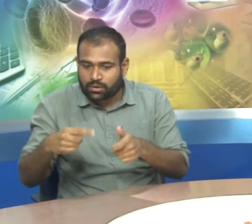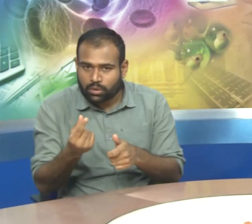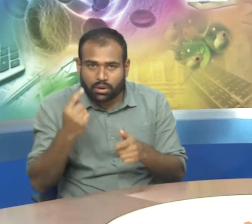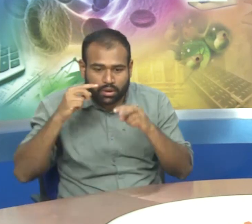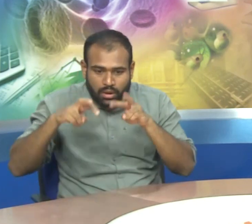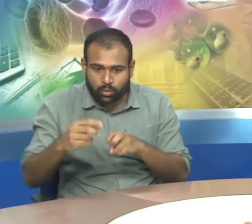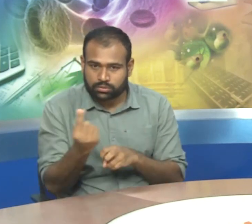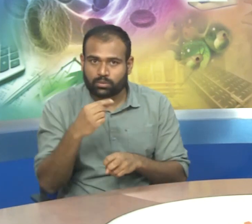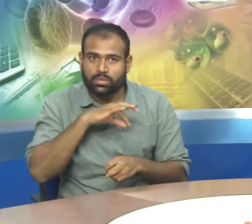and